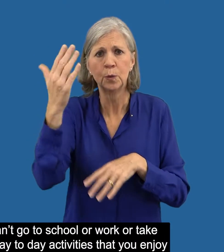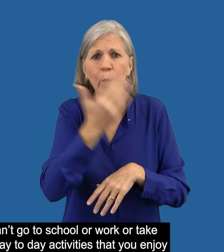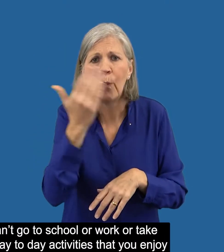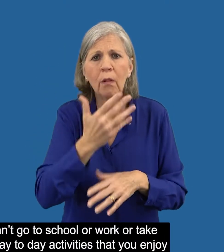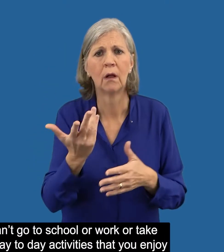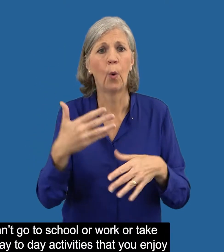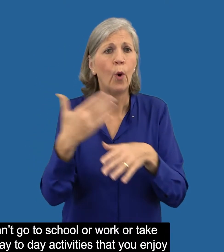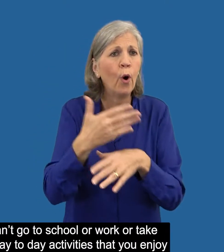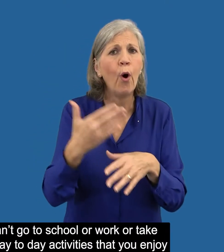you enjoy.